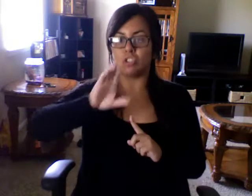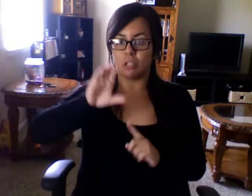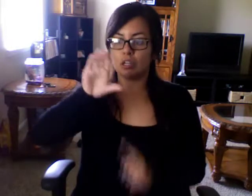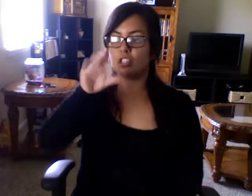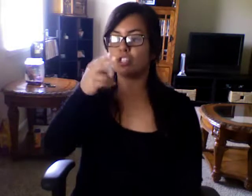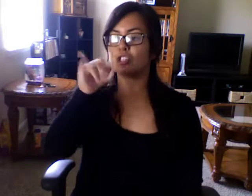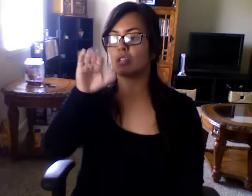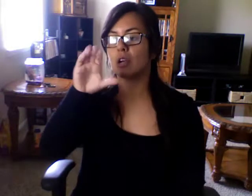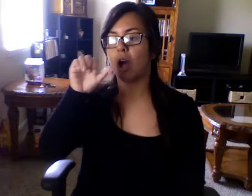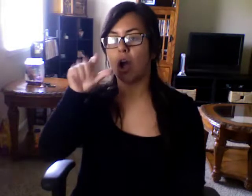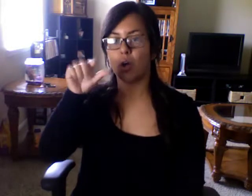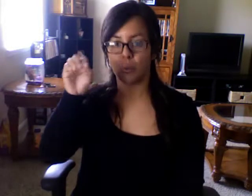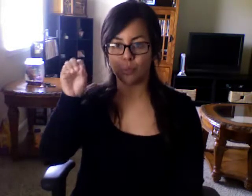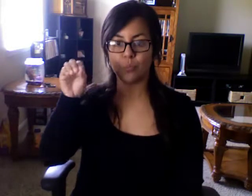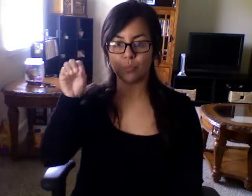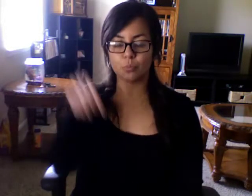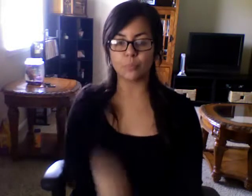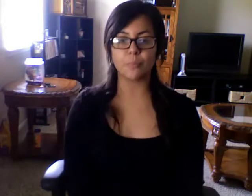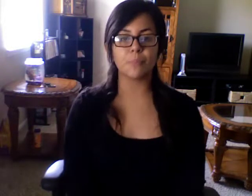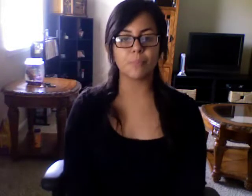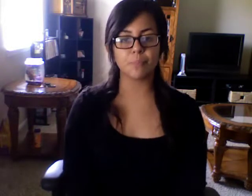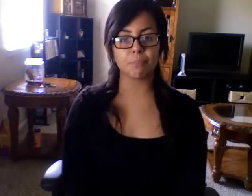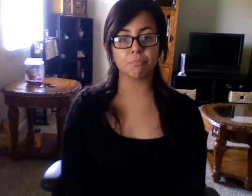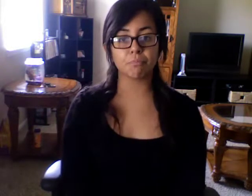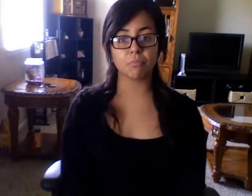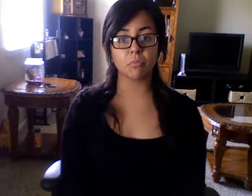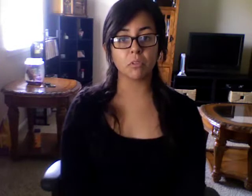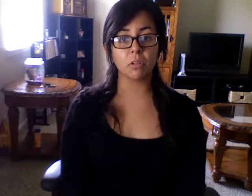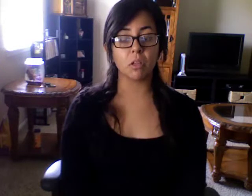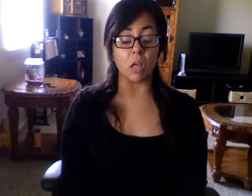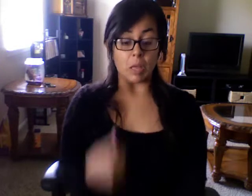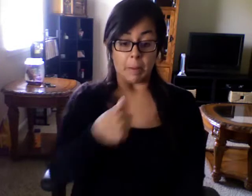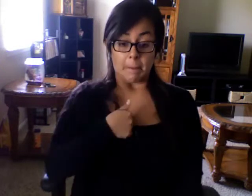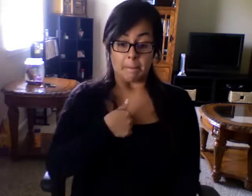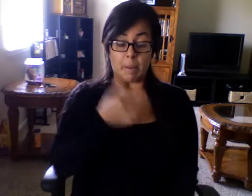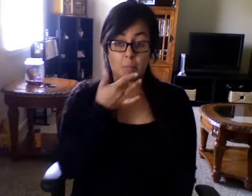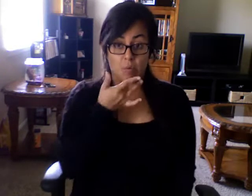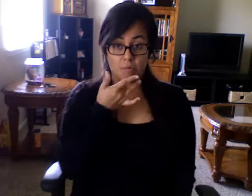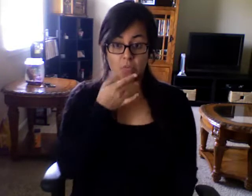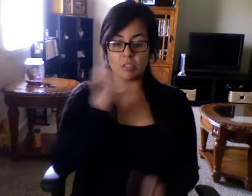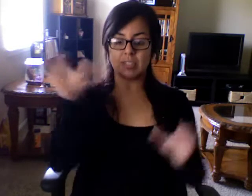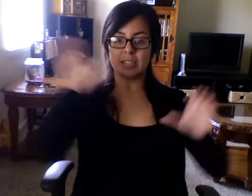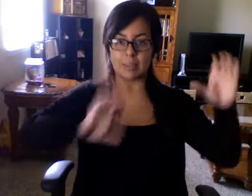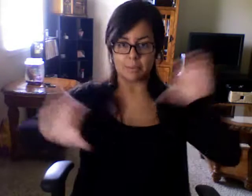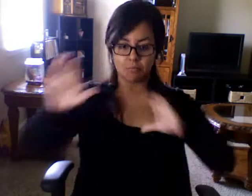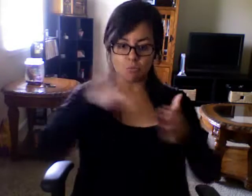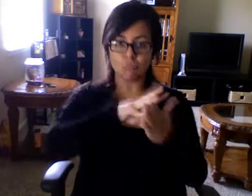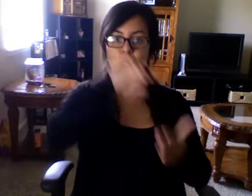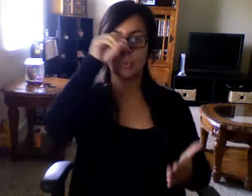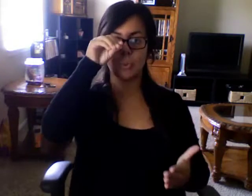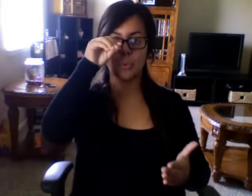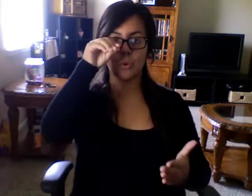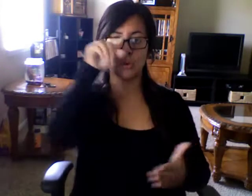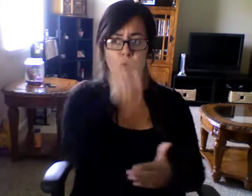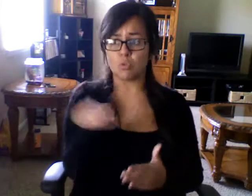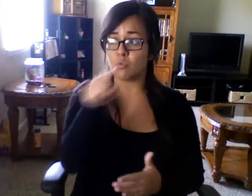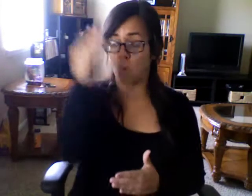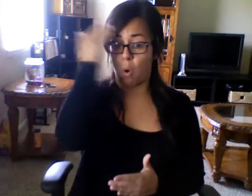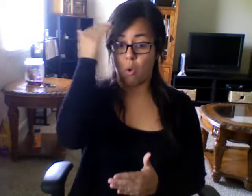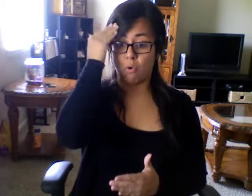chemistry is the science of making molecules, or to my taste, new drugs for cancer. And you might also know that for science and